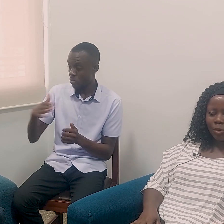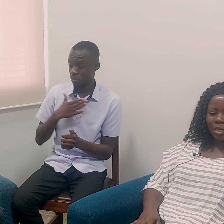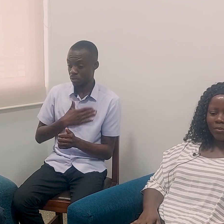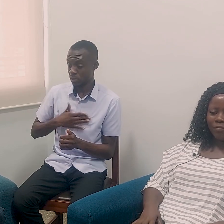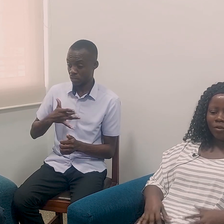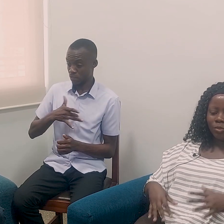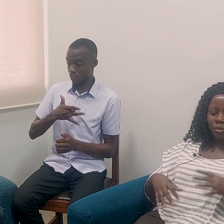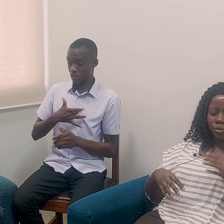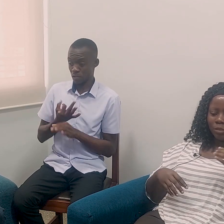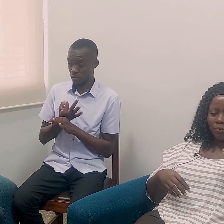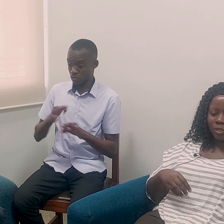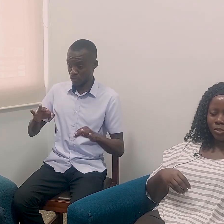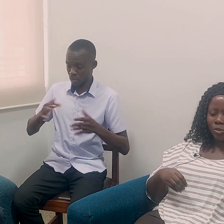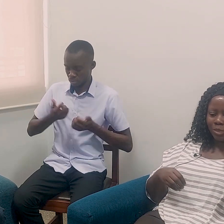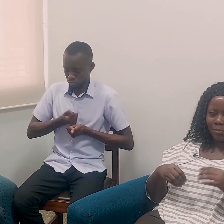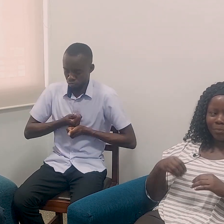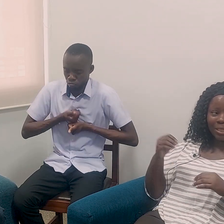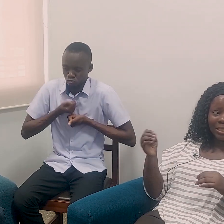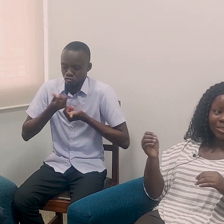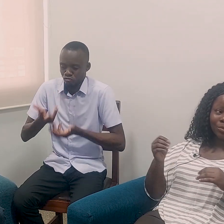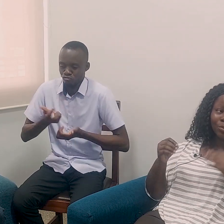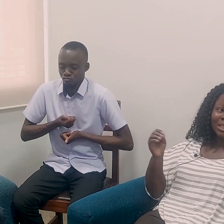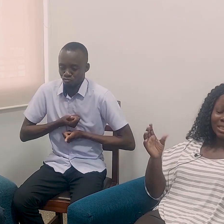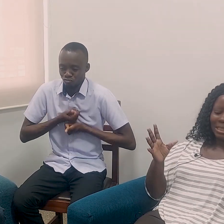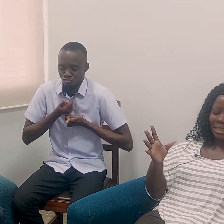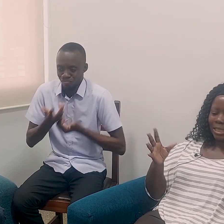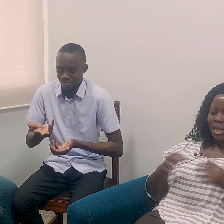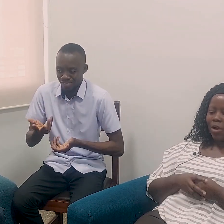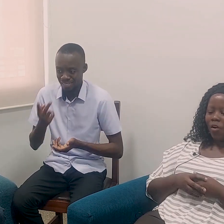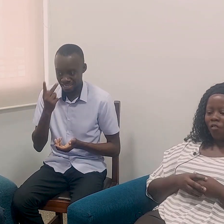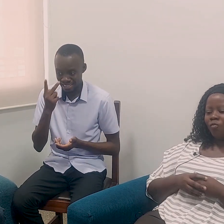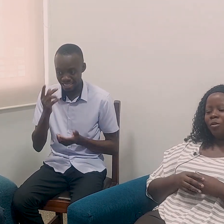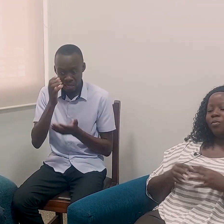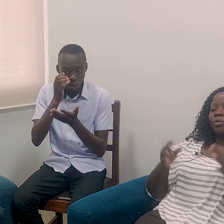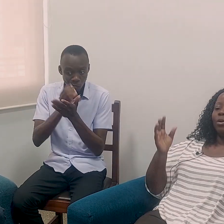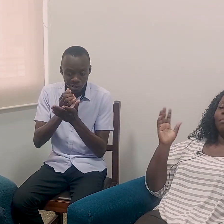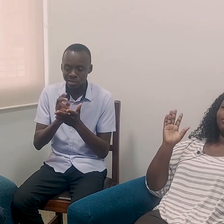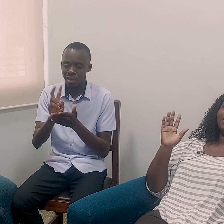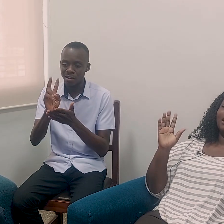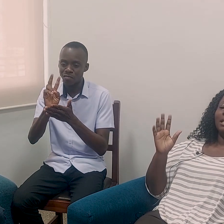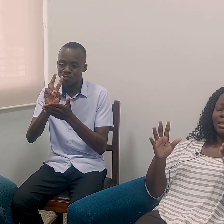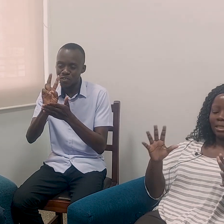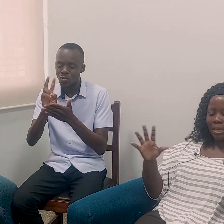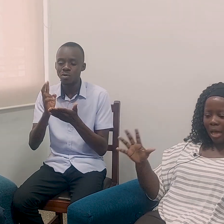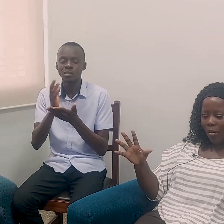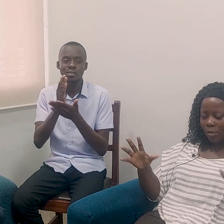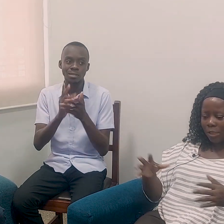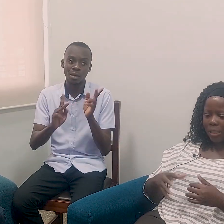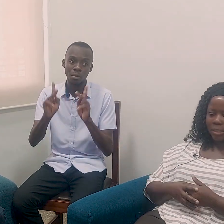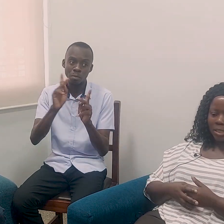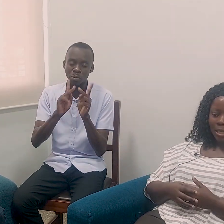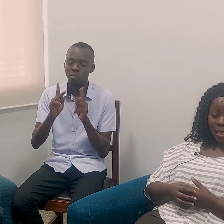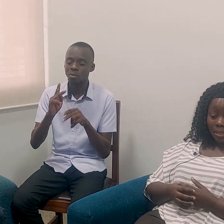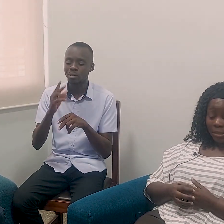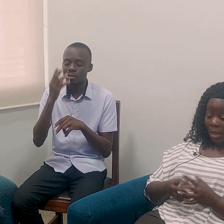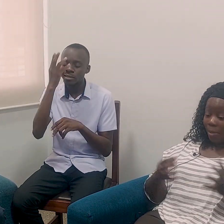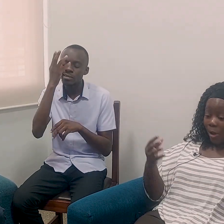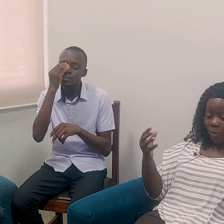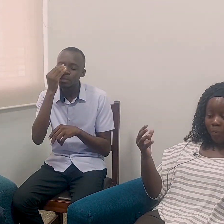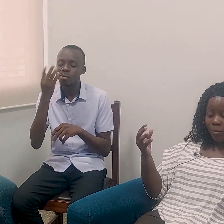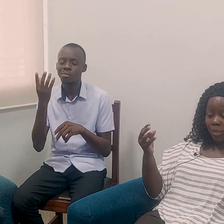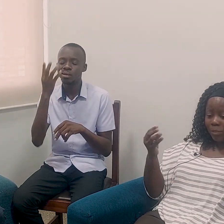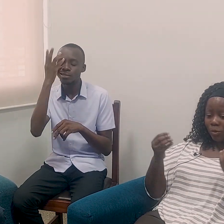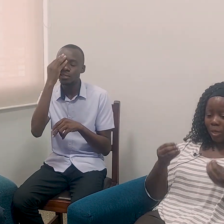that's what informs those videos and pictures we see of people on beds and couches.